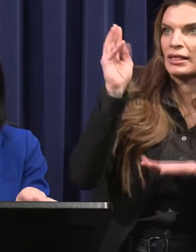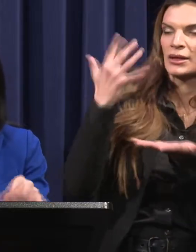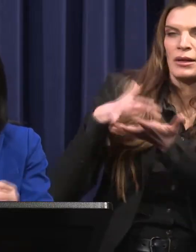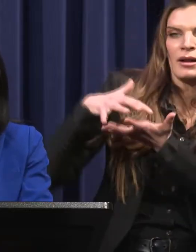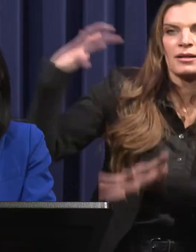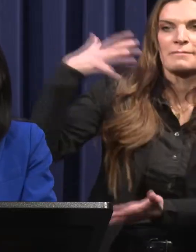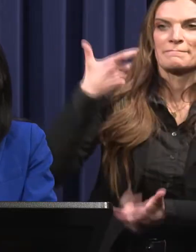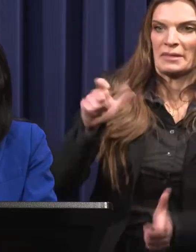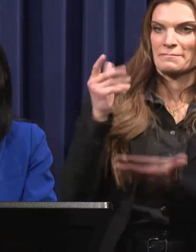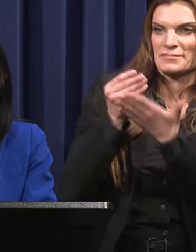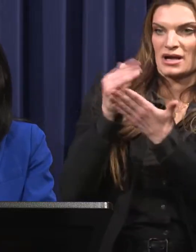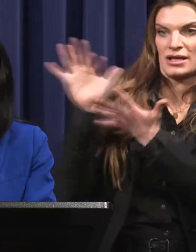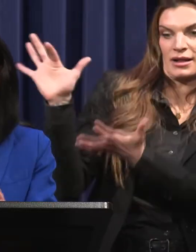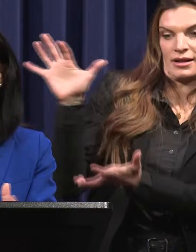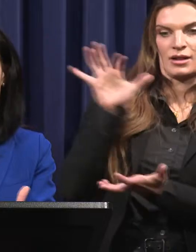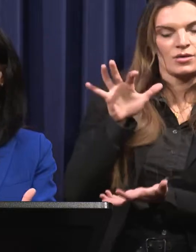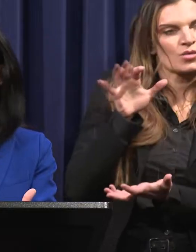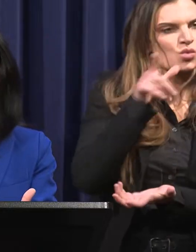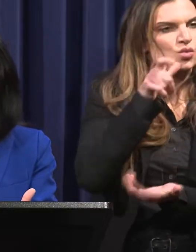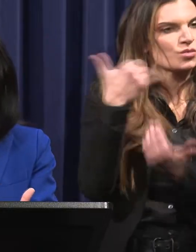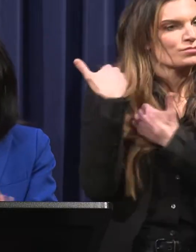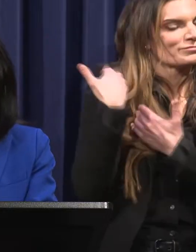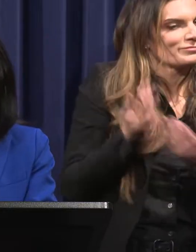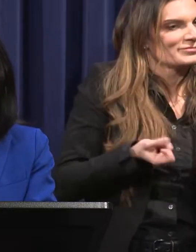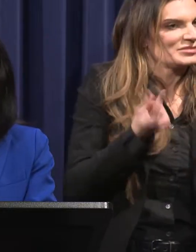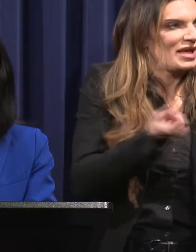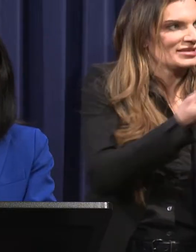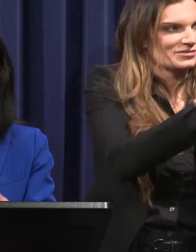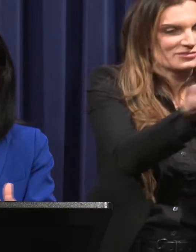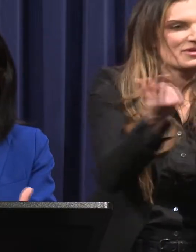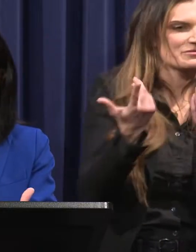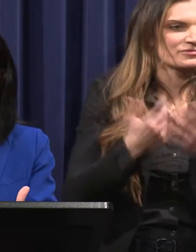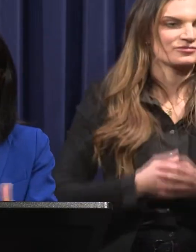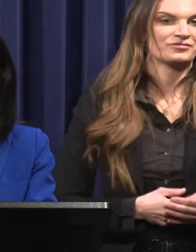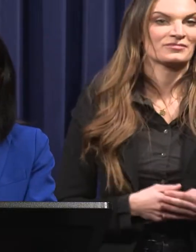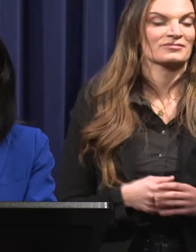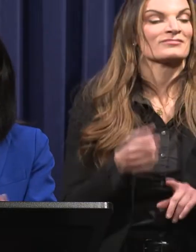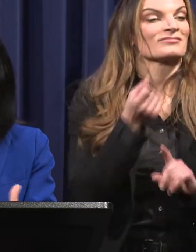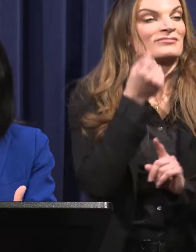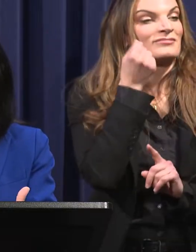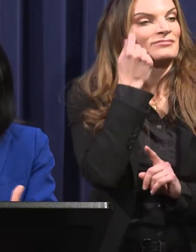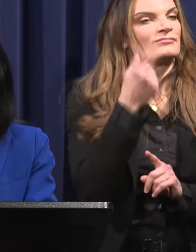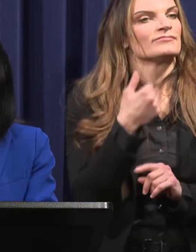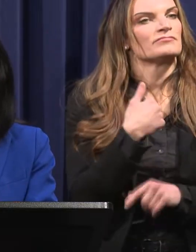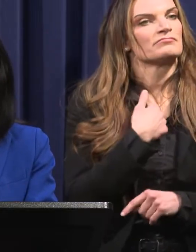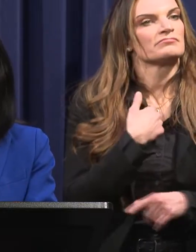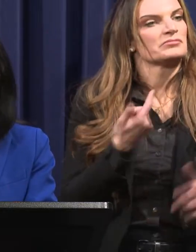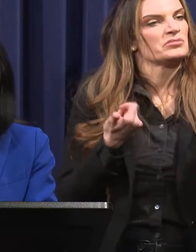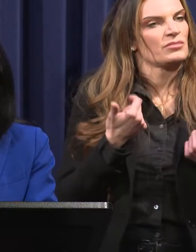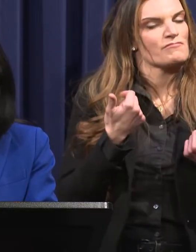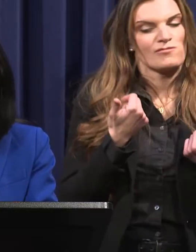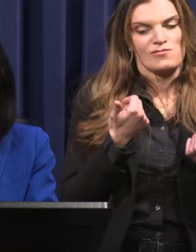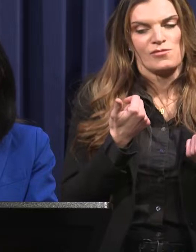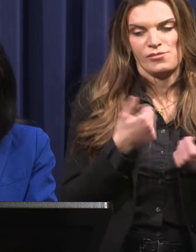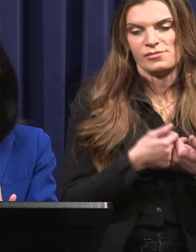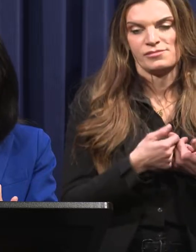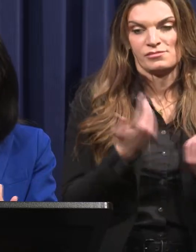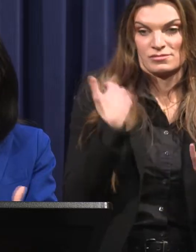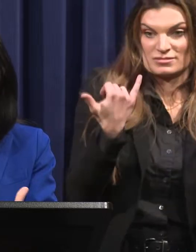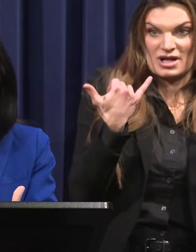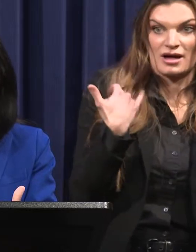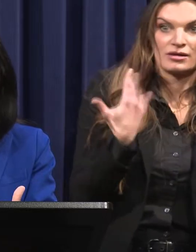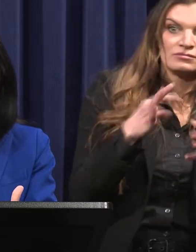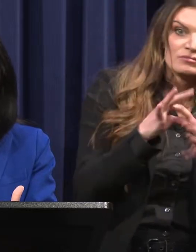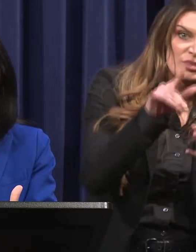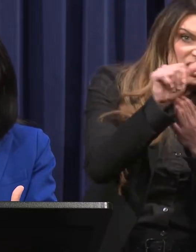that account. I think the biggest problem, of course, is that when you have those individuals that, again, may know very little about what's happening